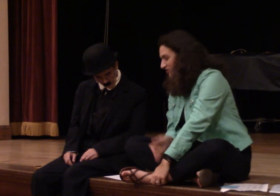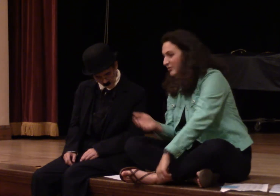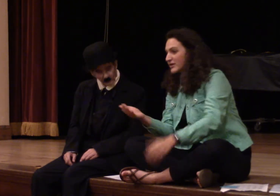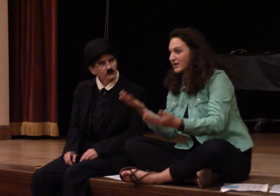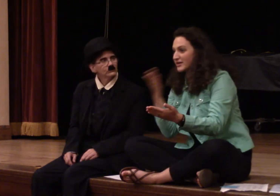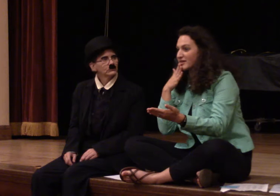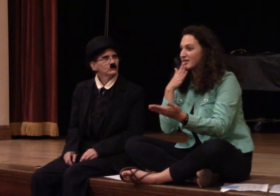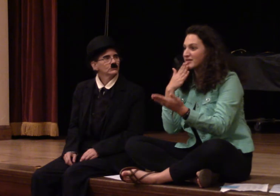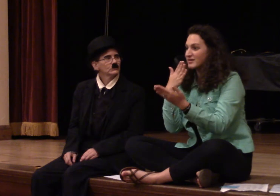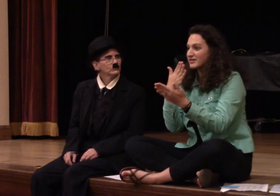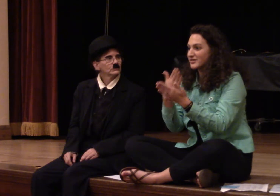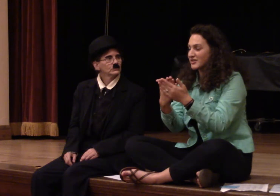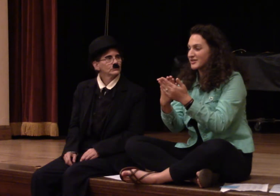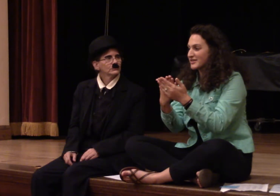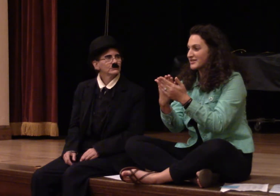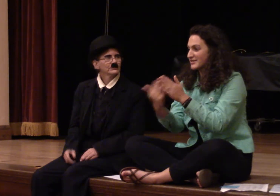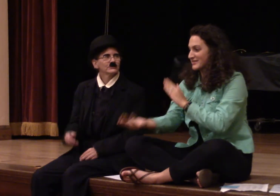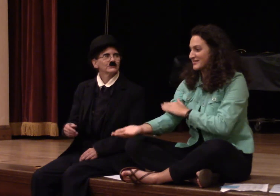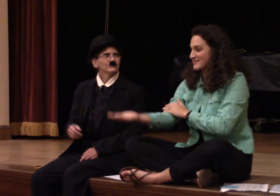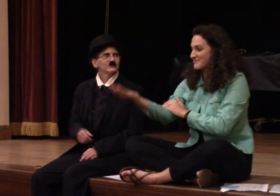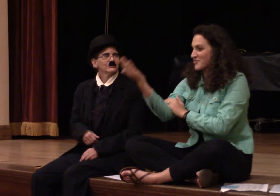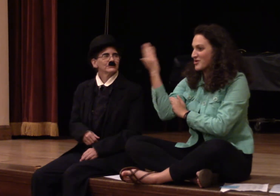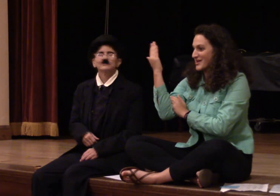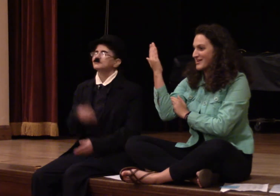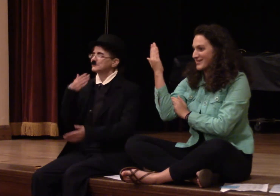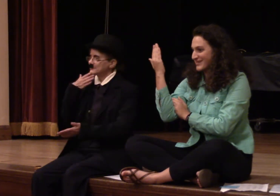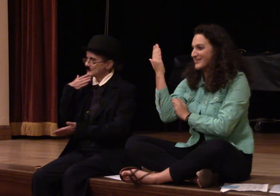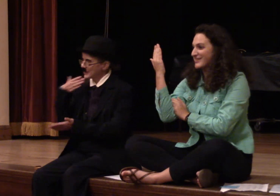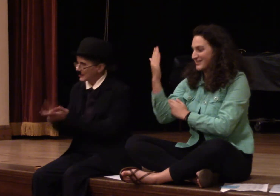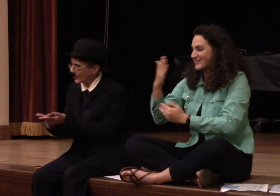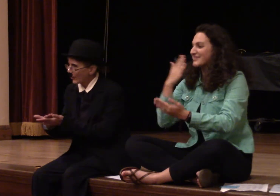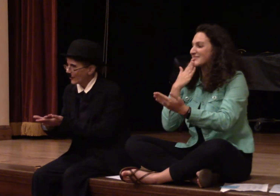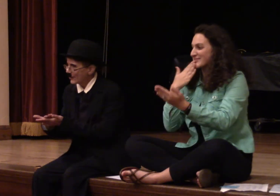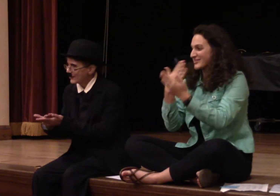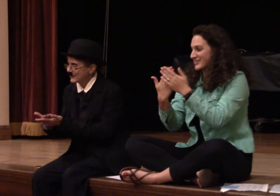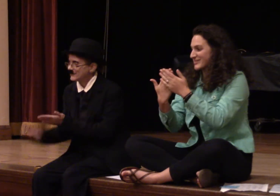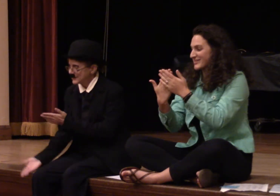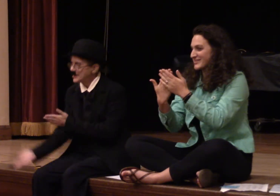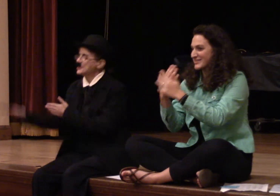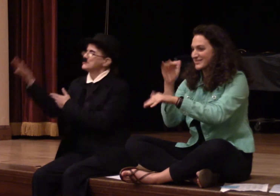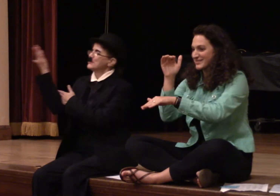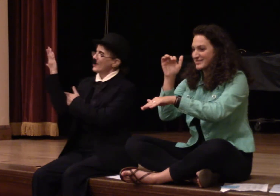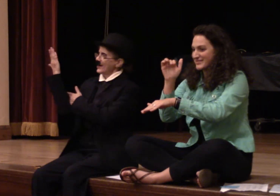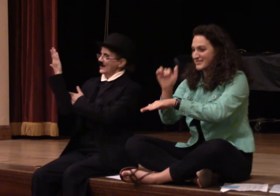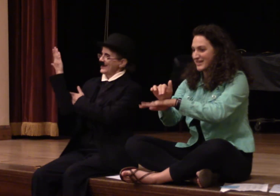we did good morning, or good night.